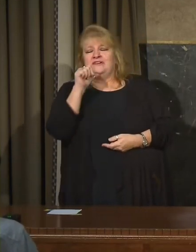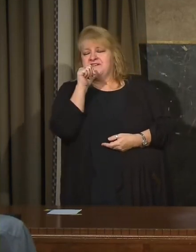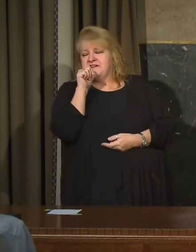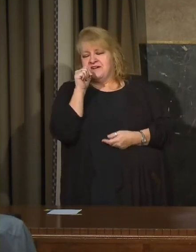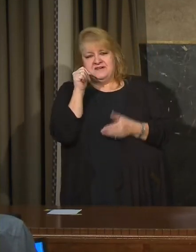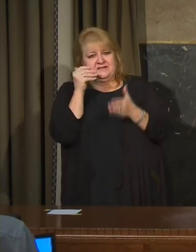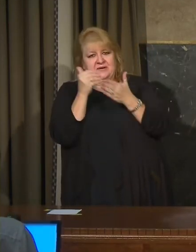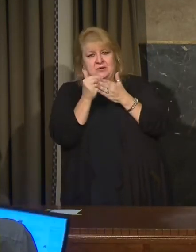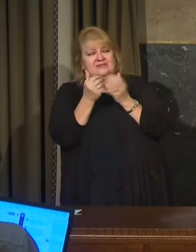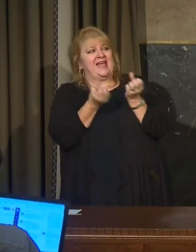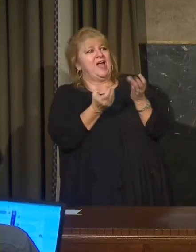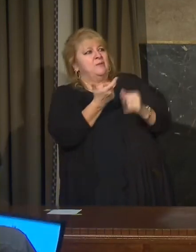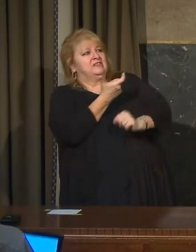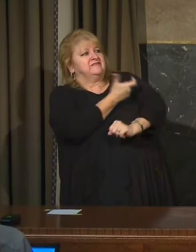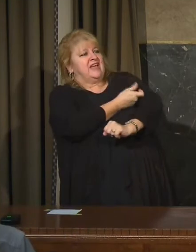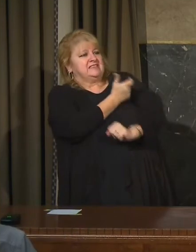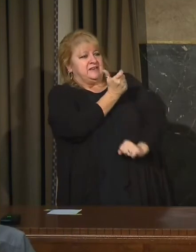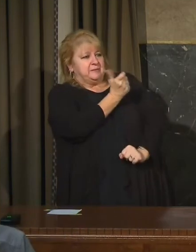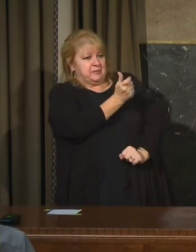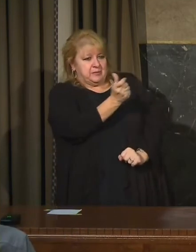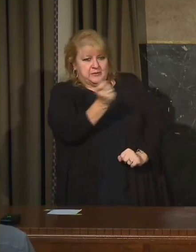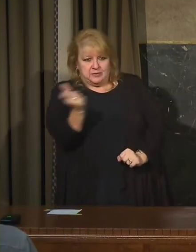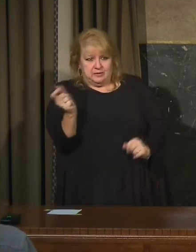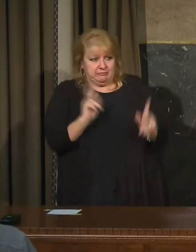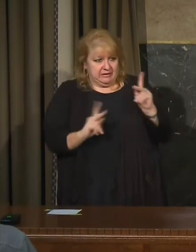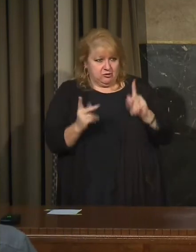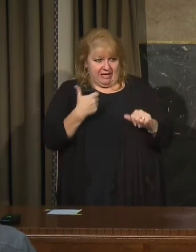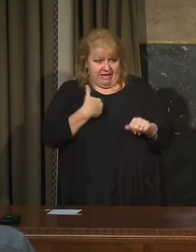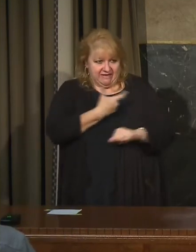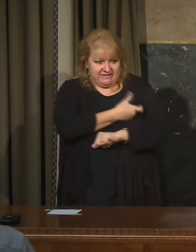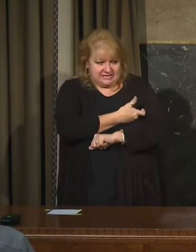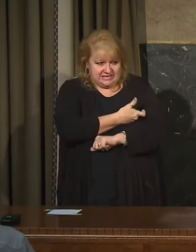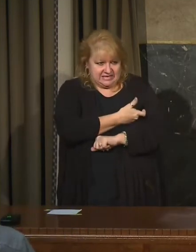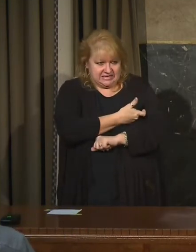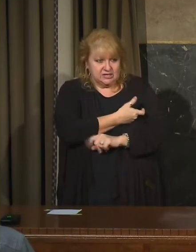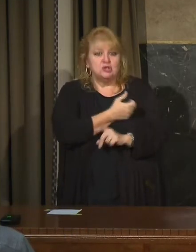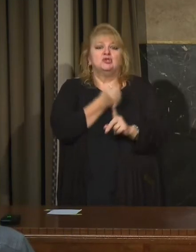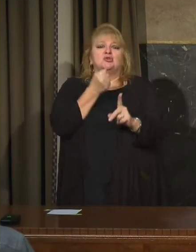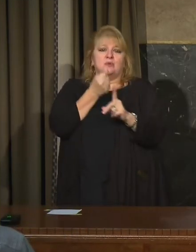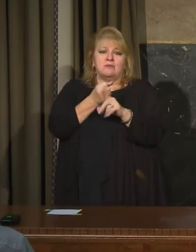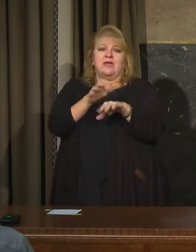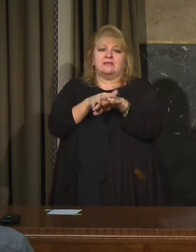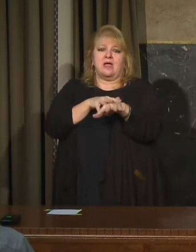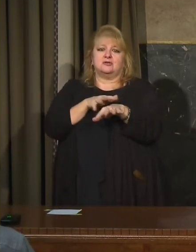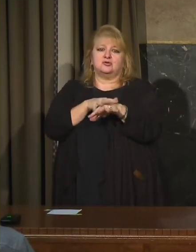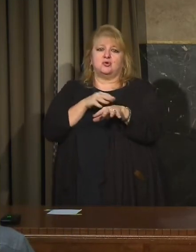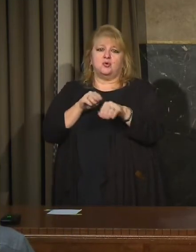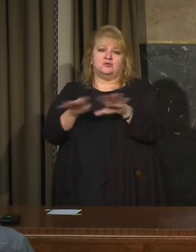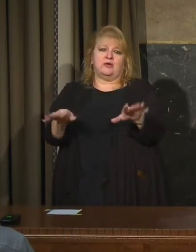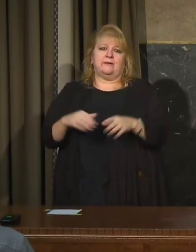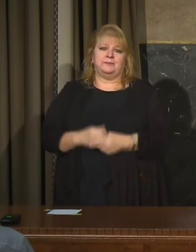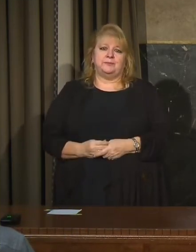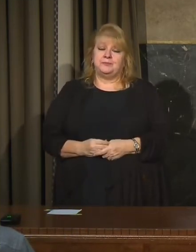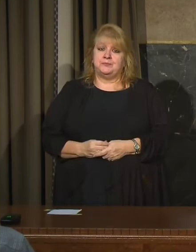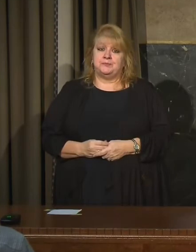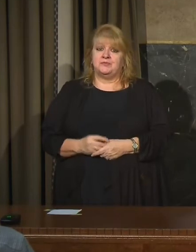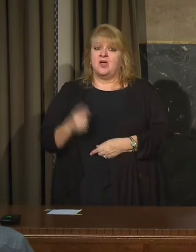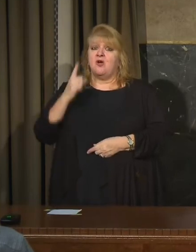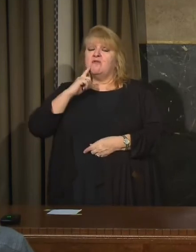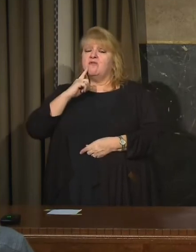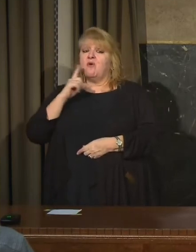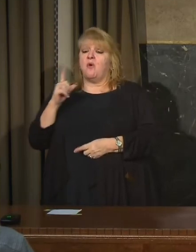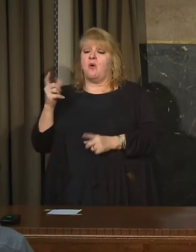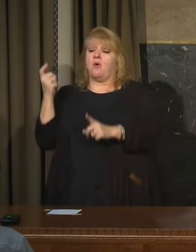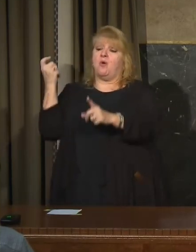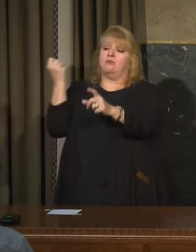coverage necessary to make a public health impact. Make a very big impact on individuals. To make a public health impact, you have to have much